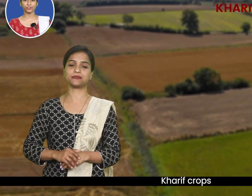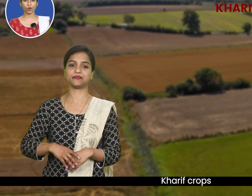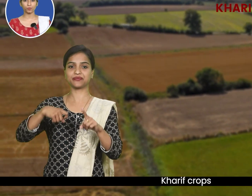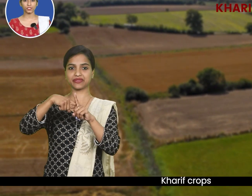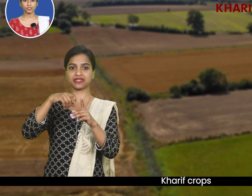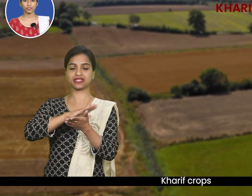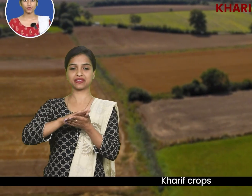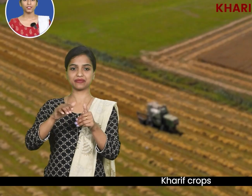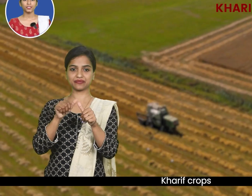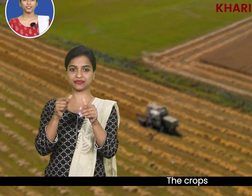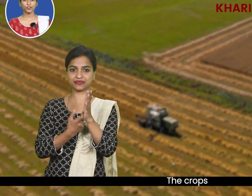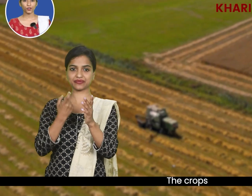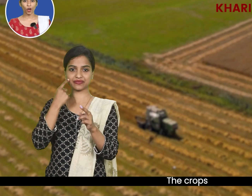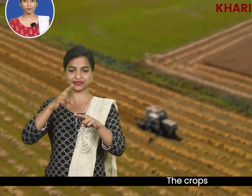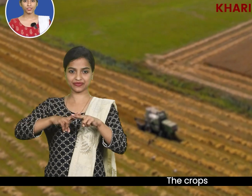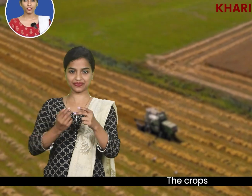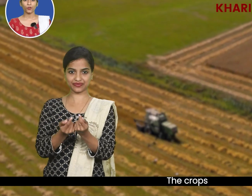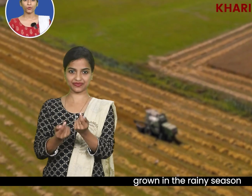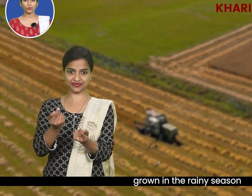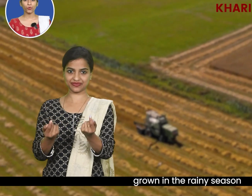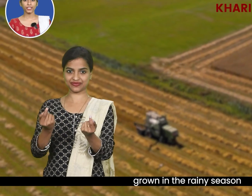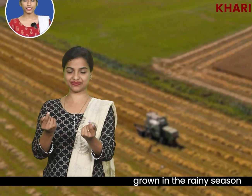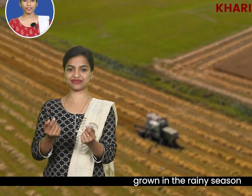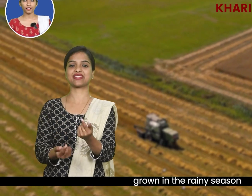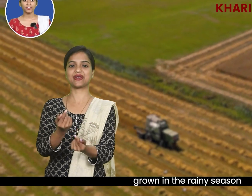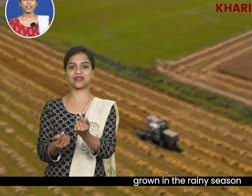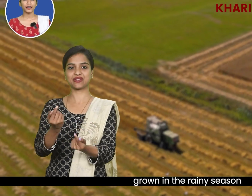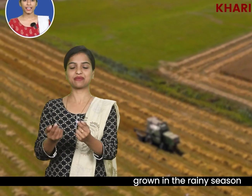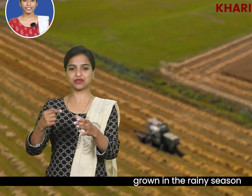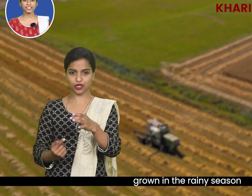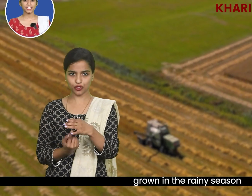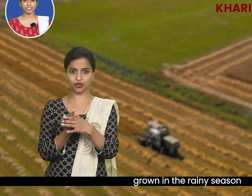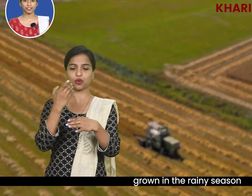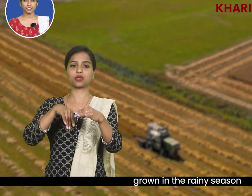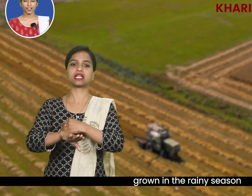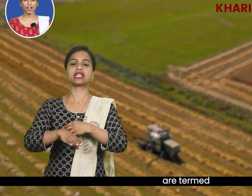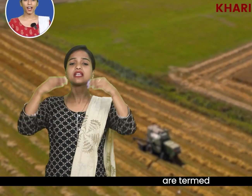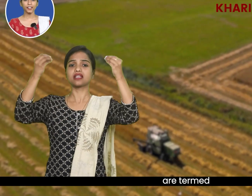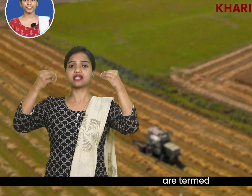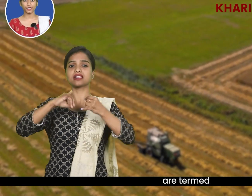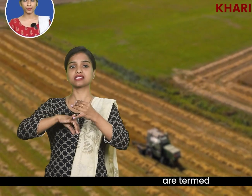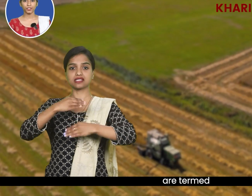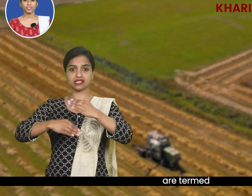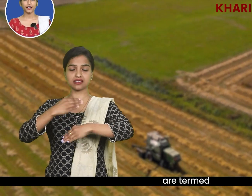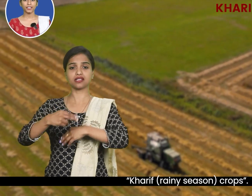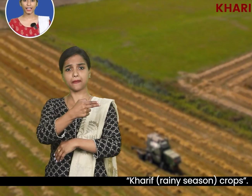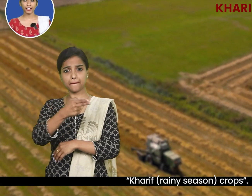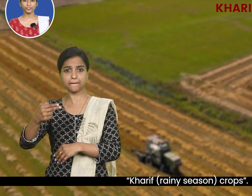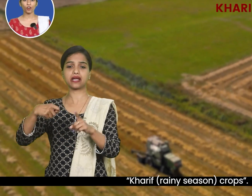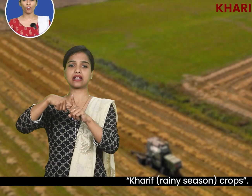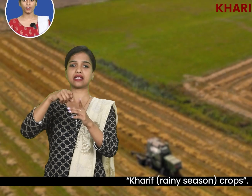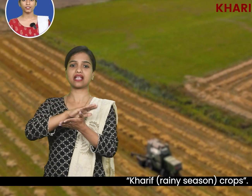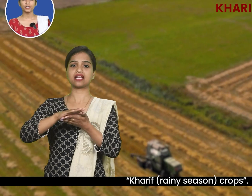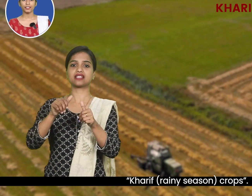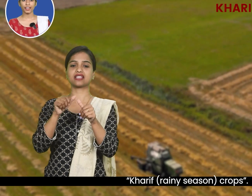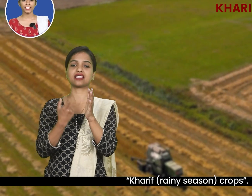Kharif crops. The crops grown in the rainy season are termed Kharif